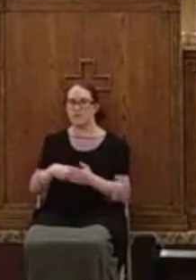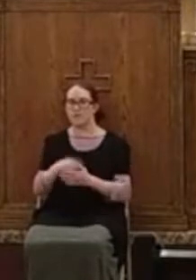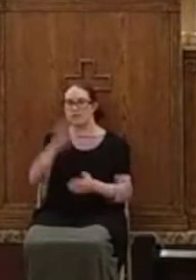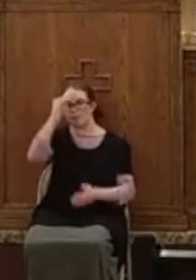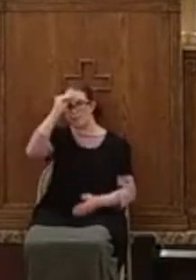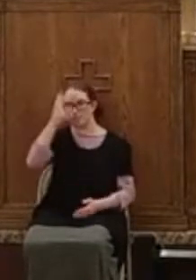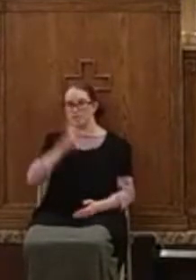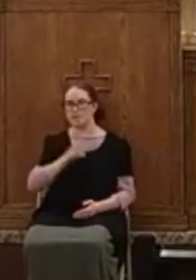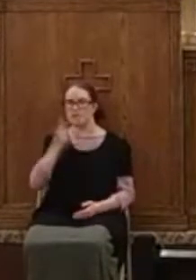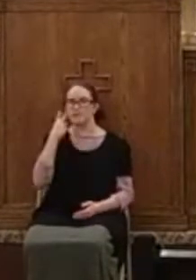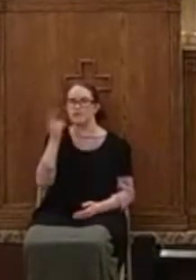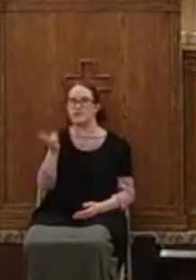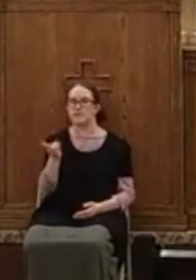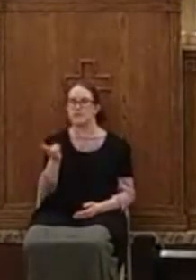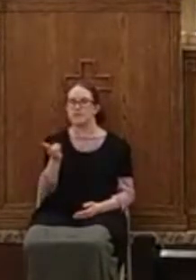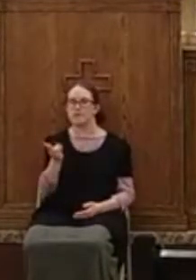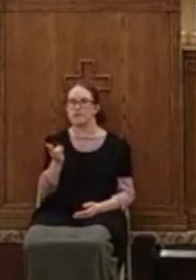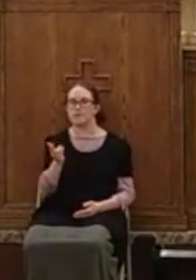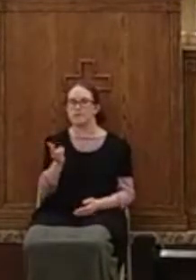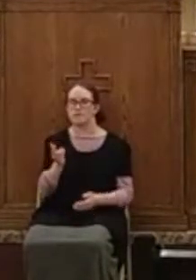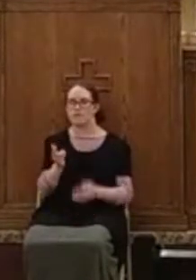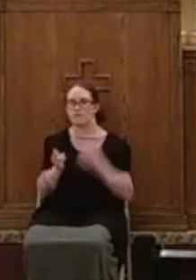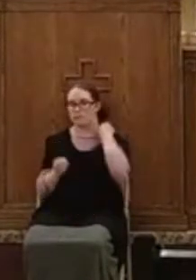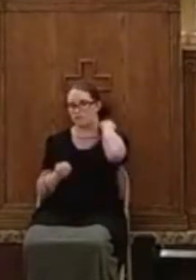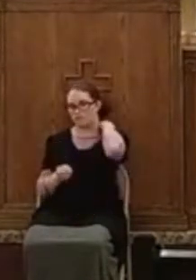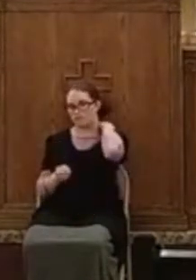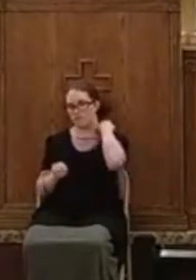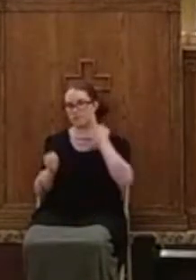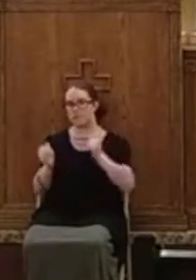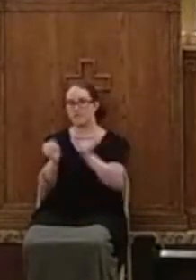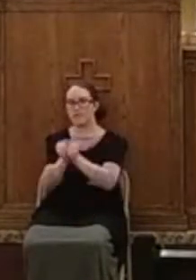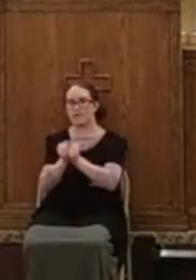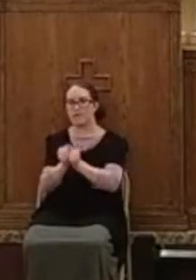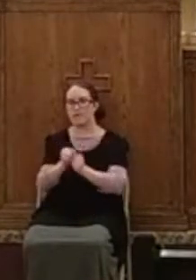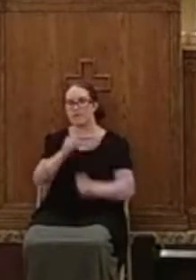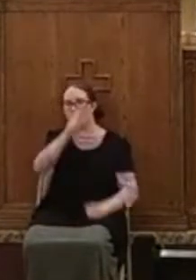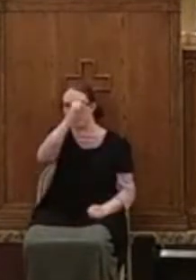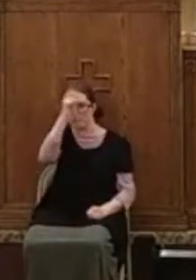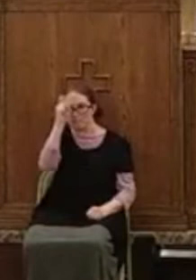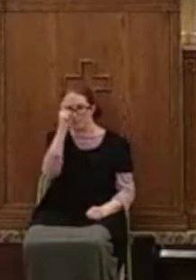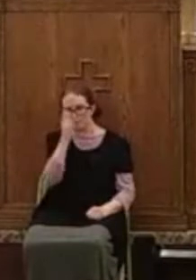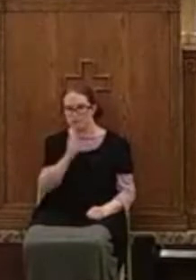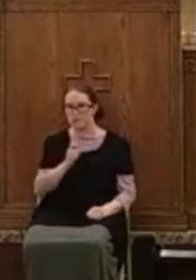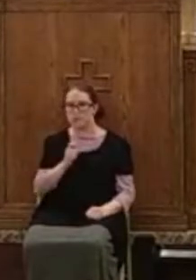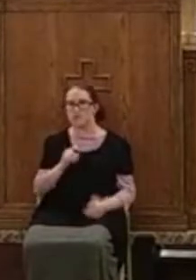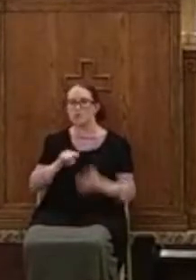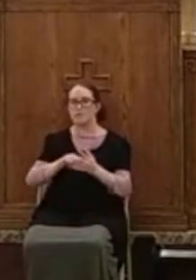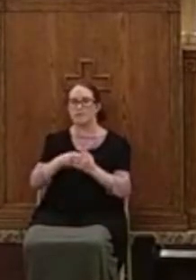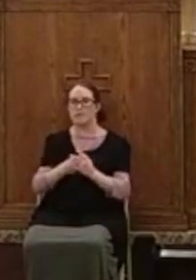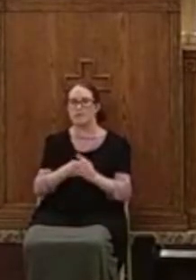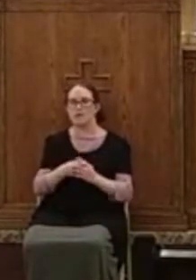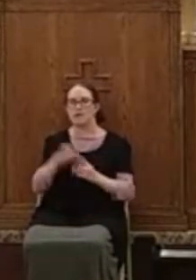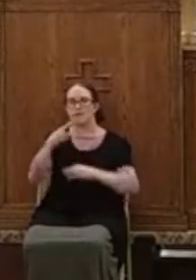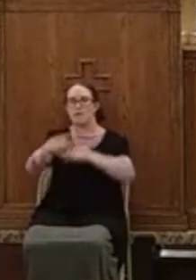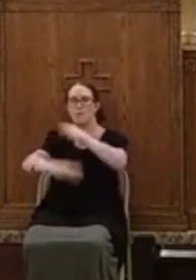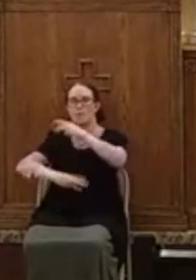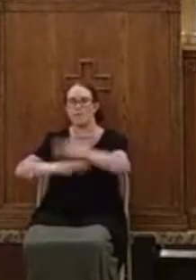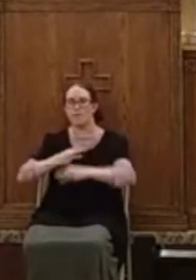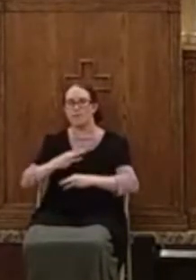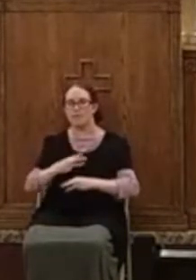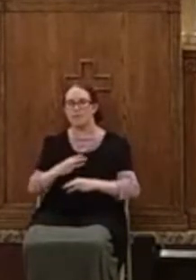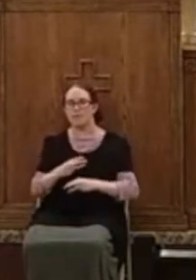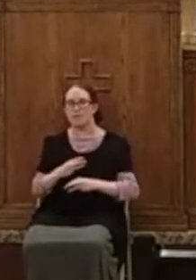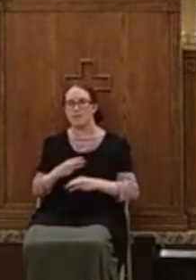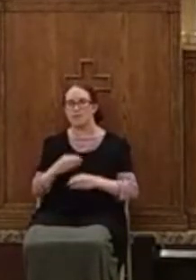see what is the fellowship of the mystery, which from the beginning of the world hath